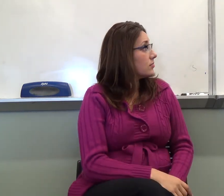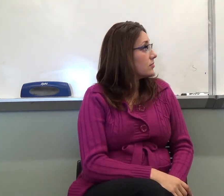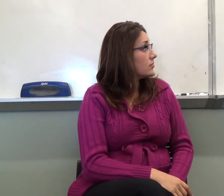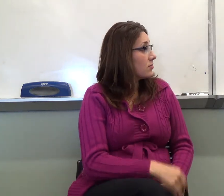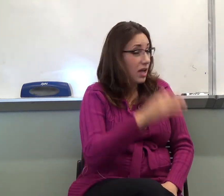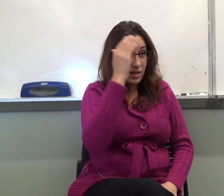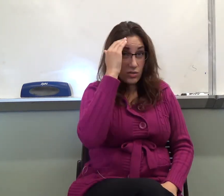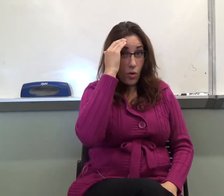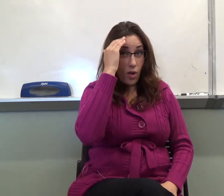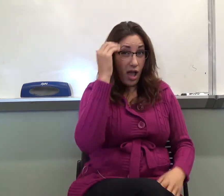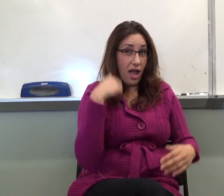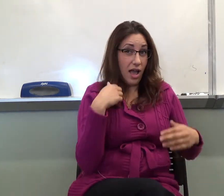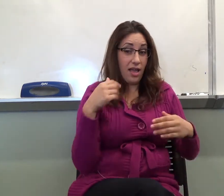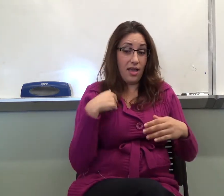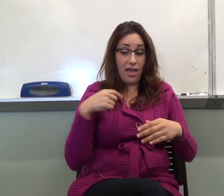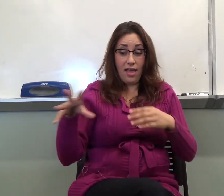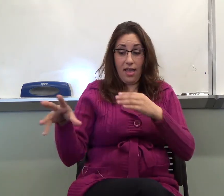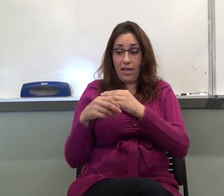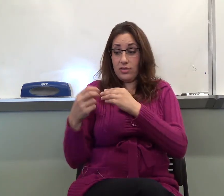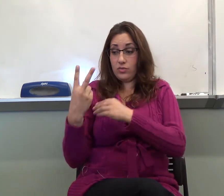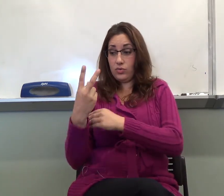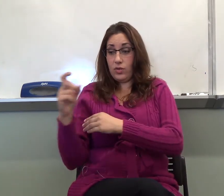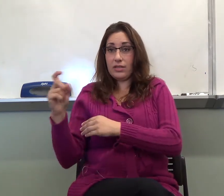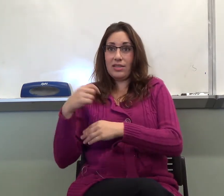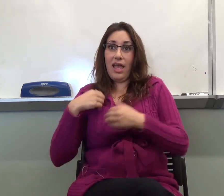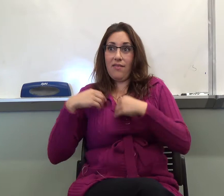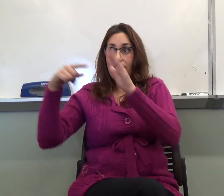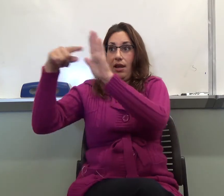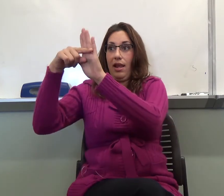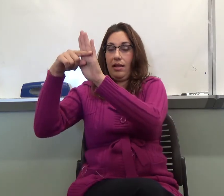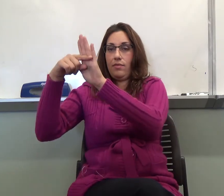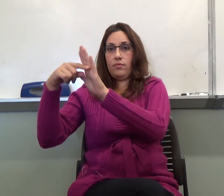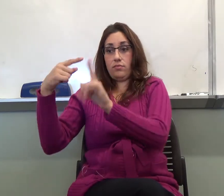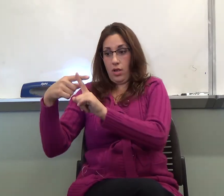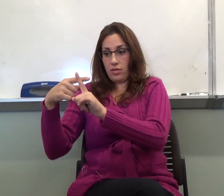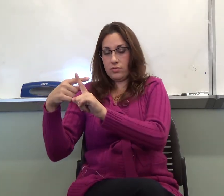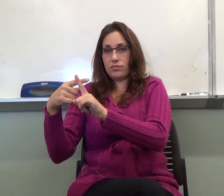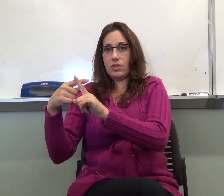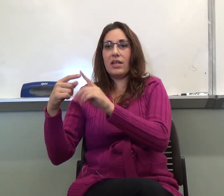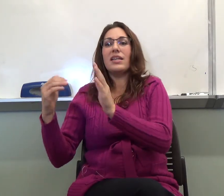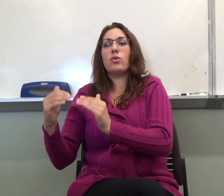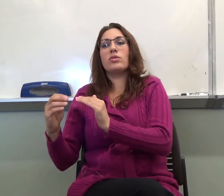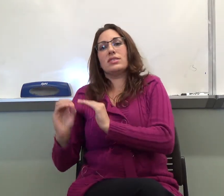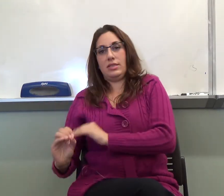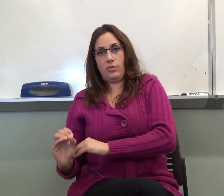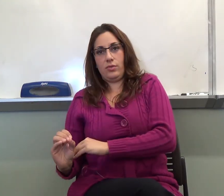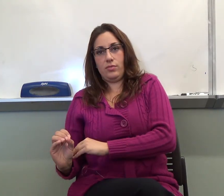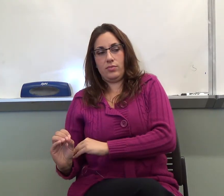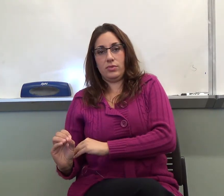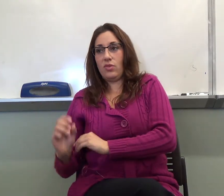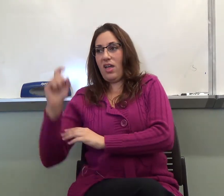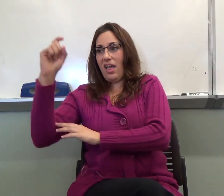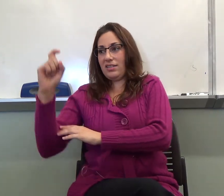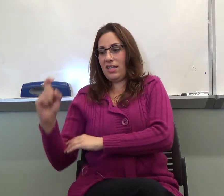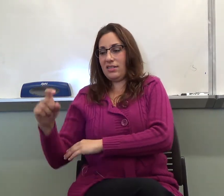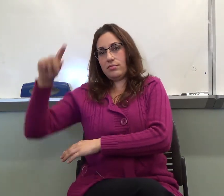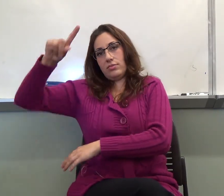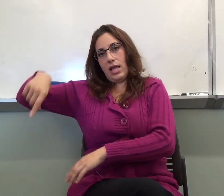add 2x to this side, and I've got a minus 2x, that'll give me 0. And the x's disappear from that side. Here I get 6